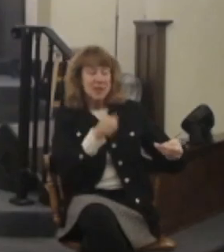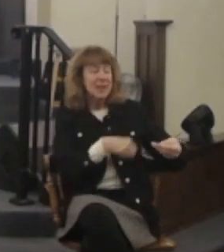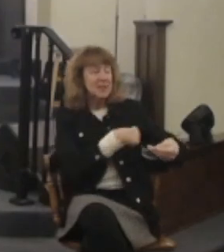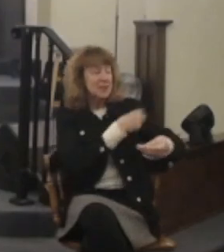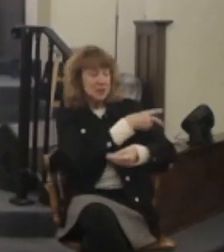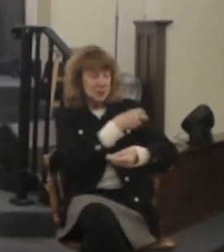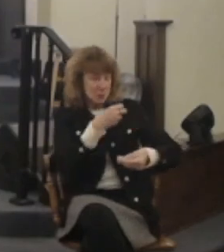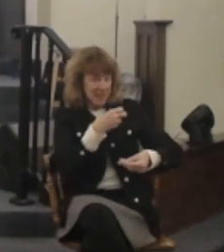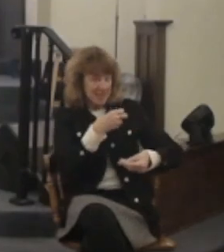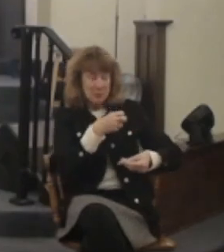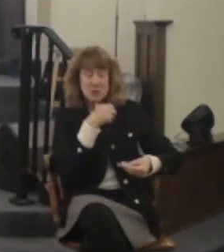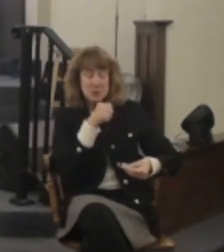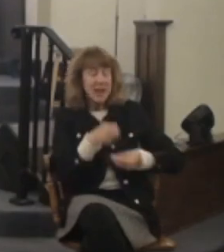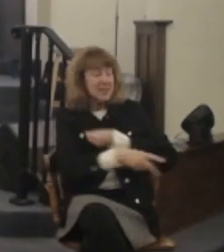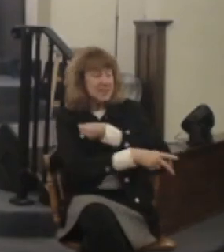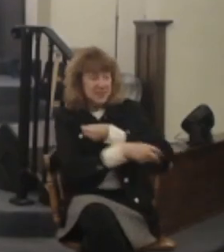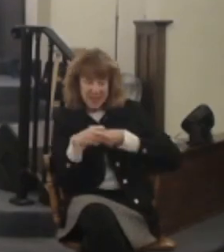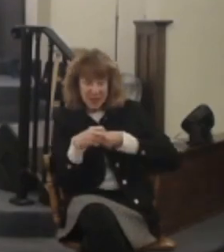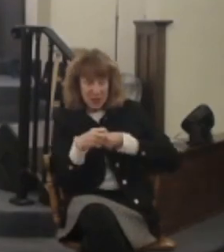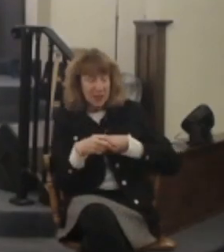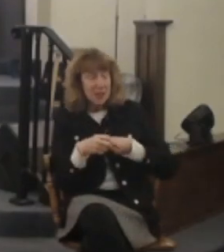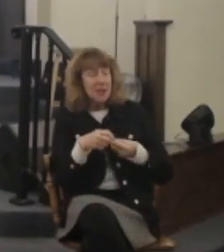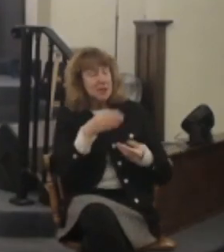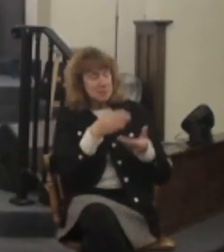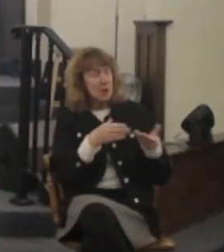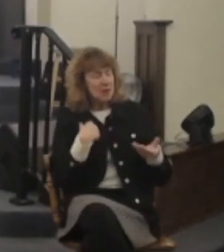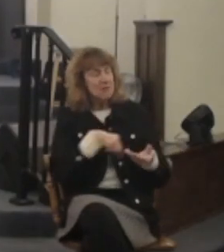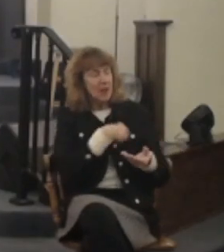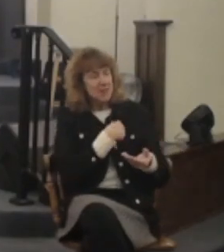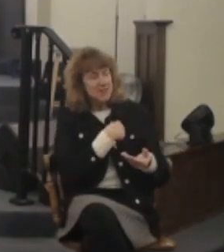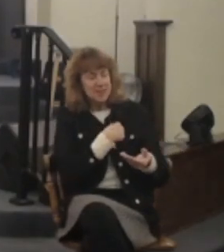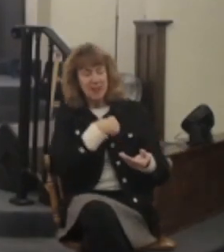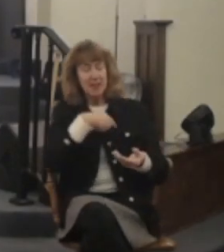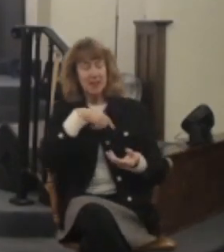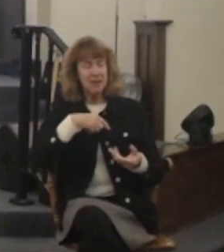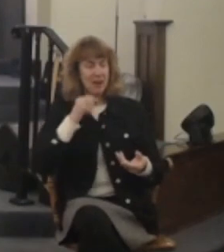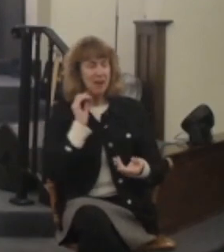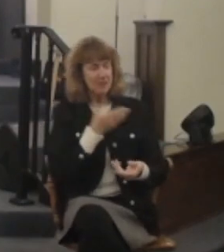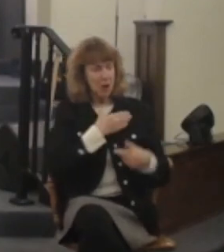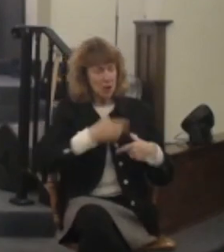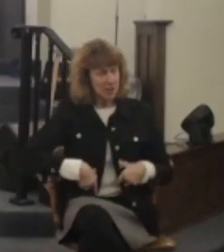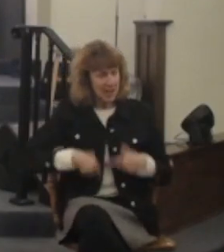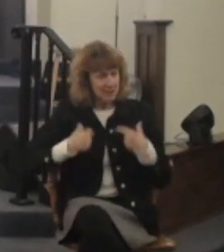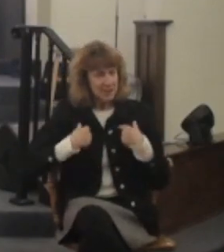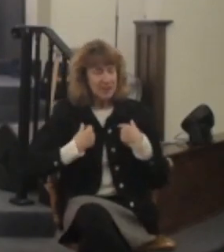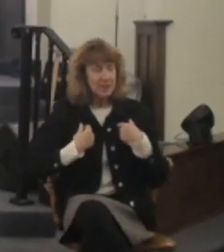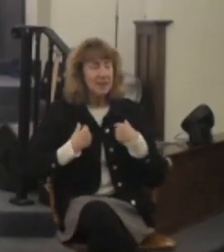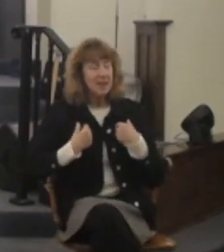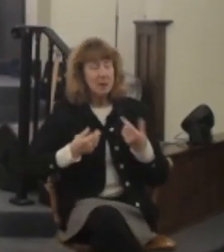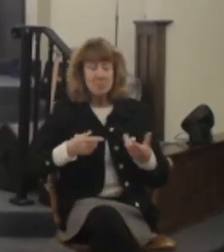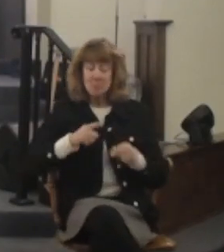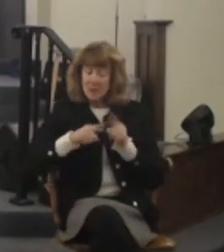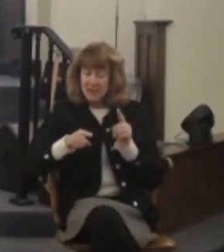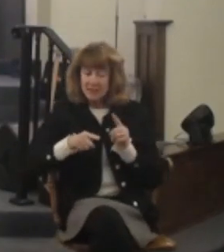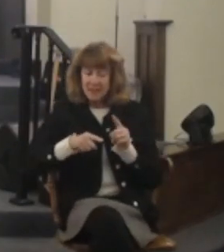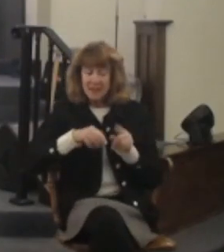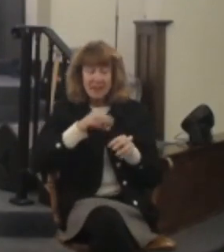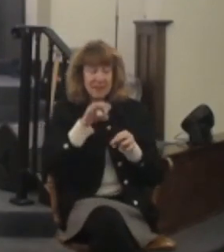law, part of the old covenant, part of the old, right? And I'm a Christian. I'm not under the law. That means I can steal, right?